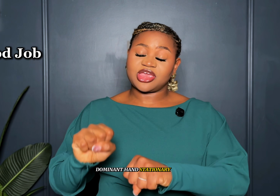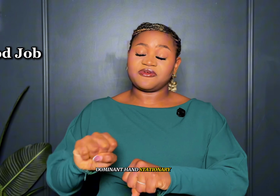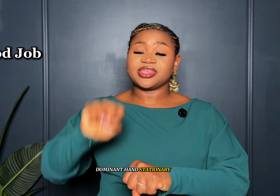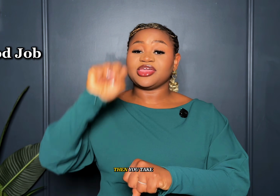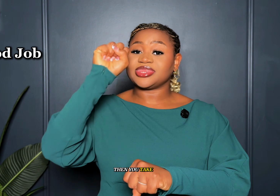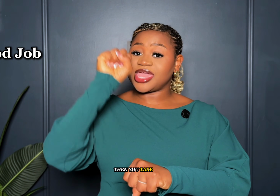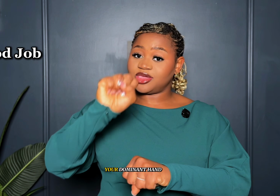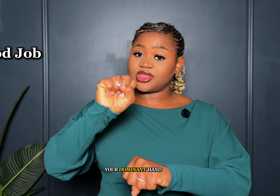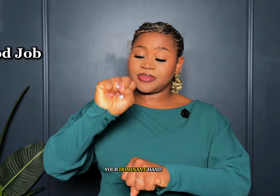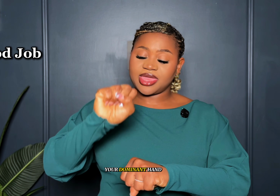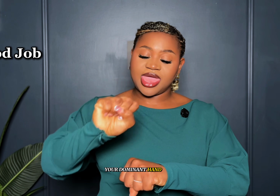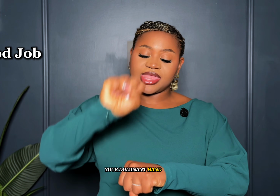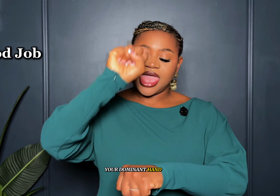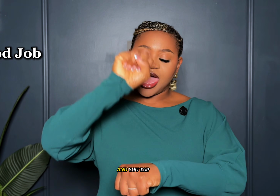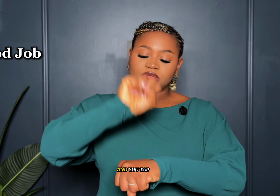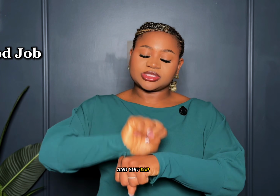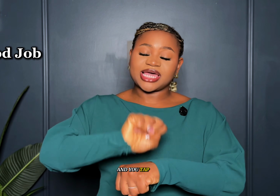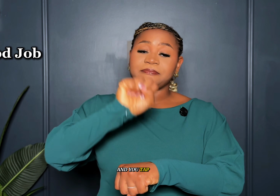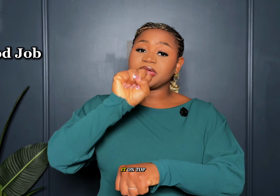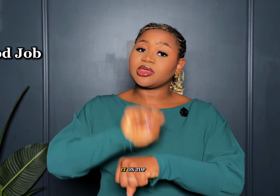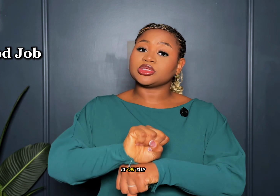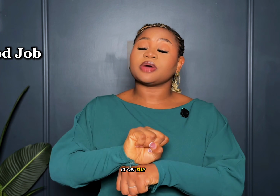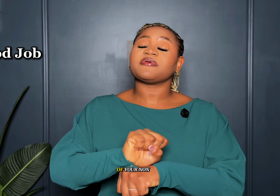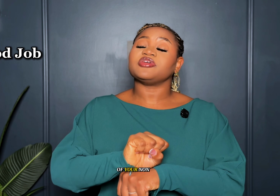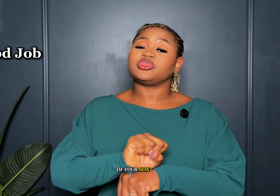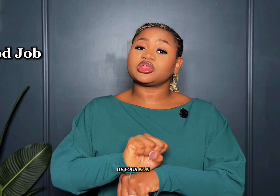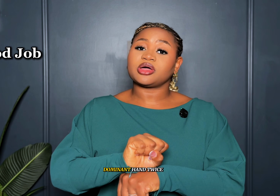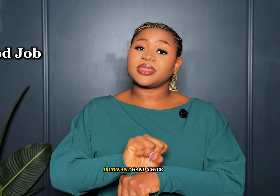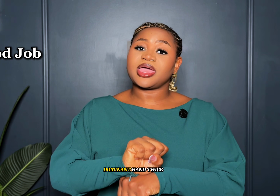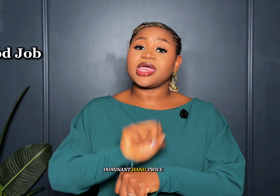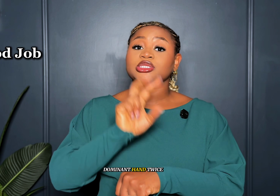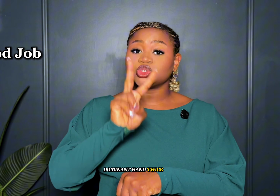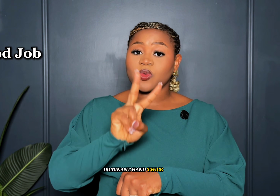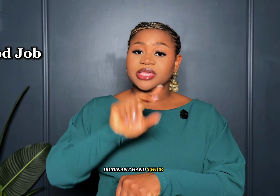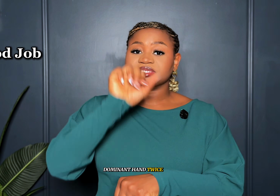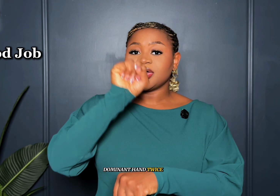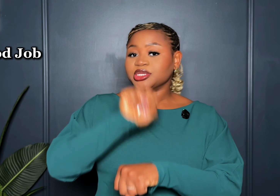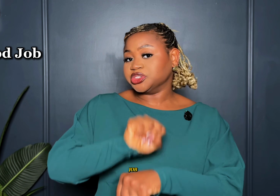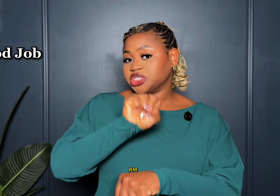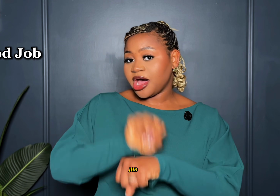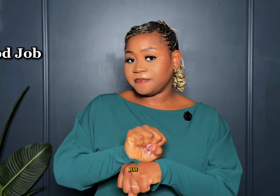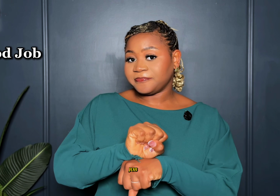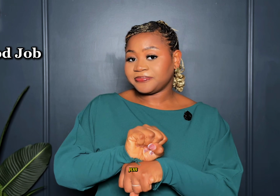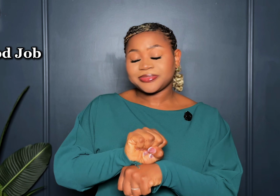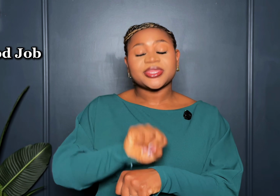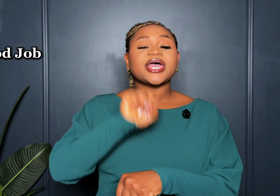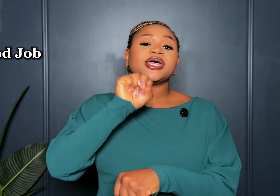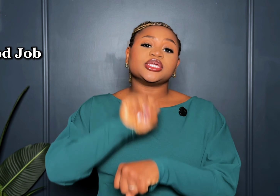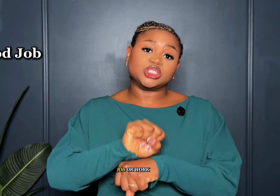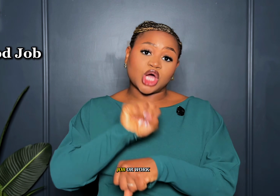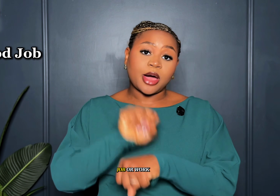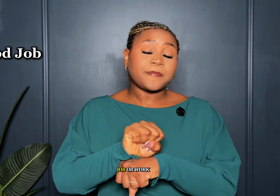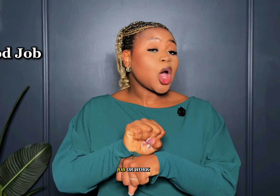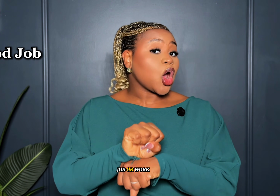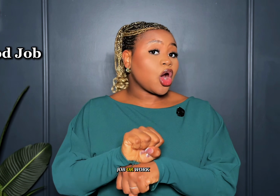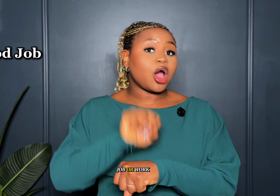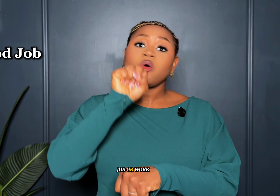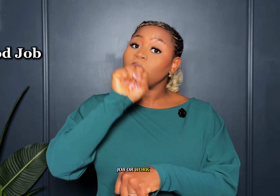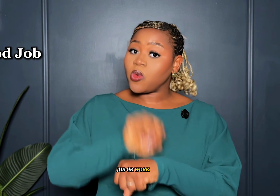Then you take your dominant hand and you tap it on top of your non-dominant hand twice. Job. Job or